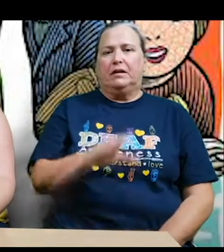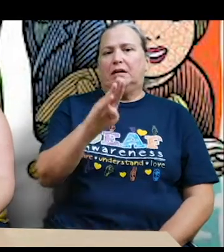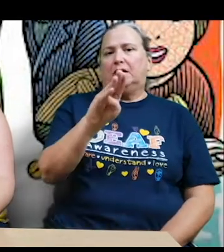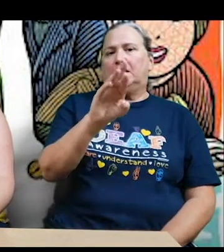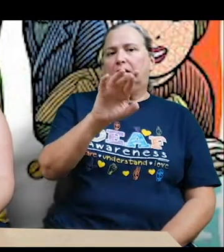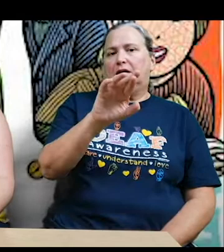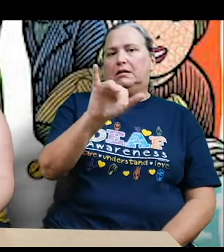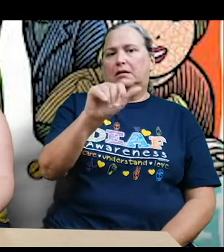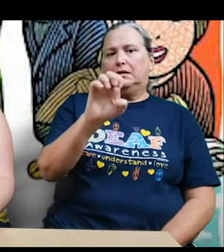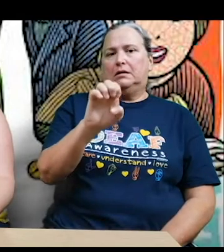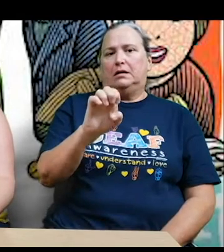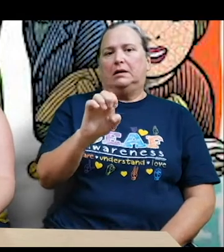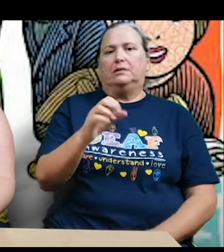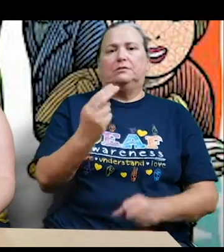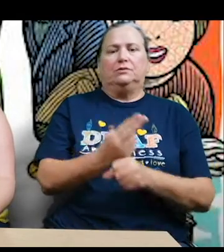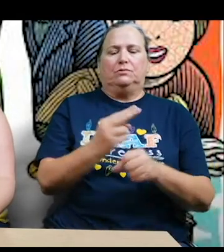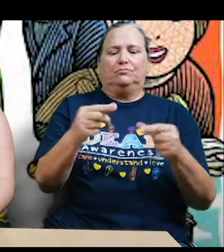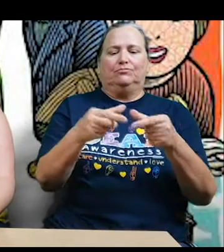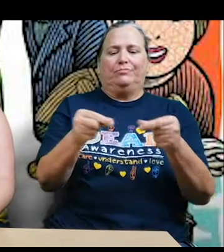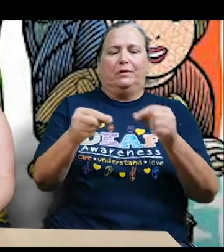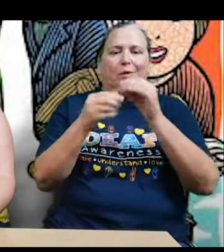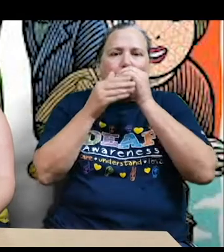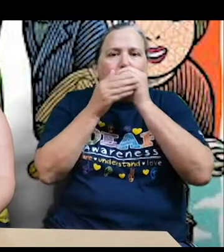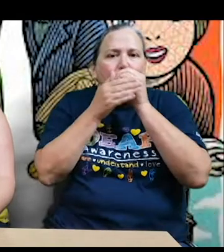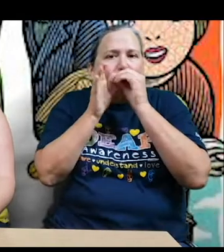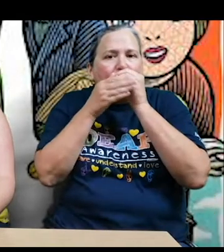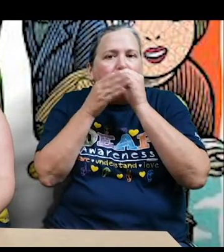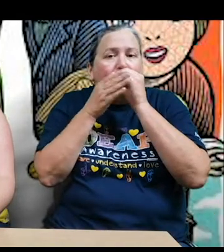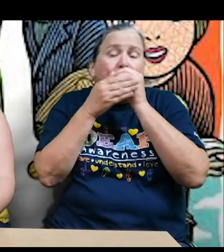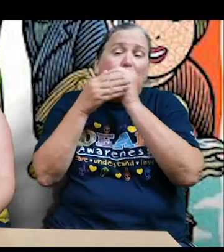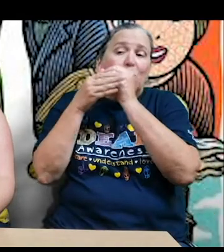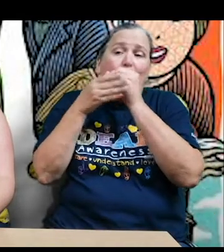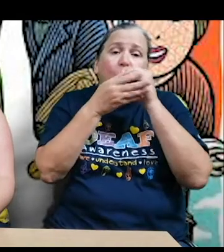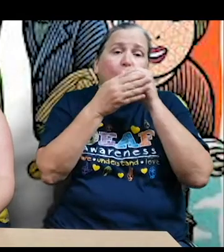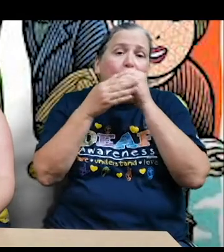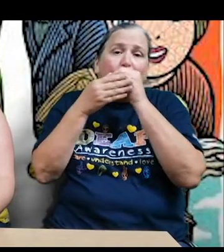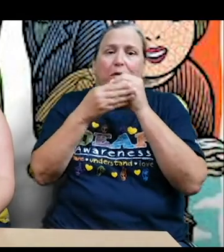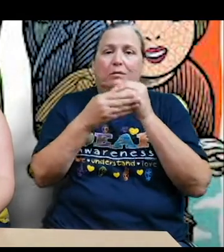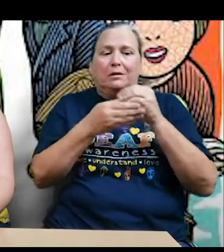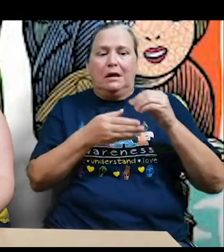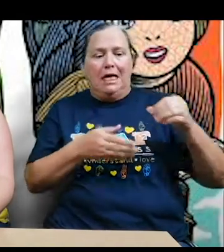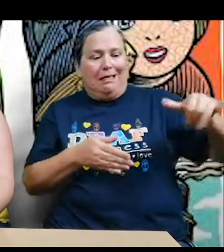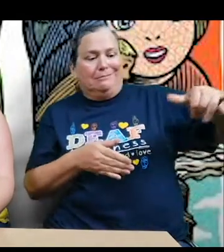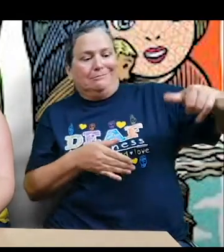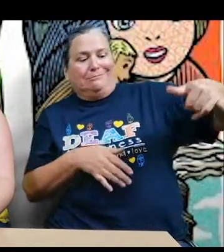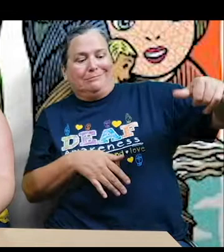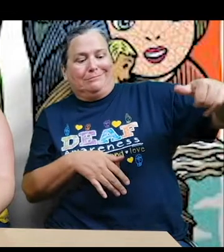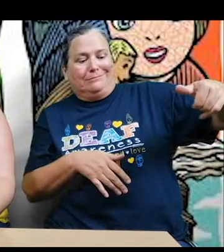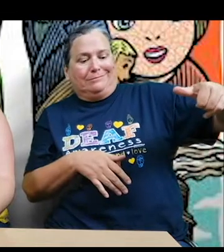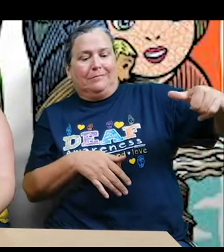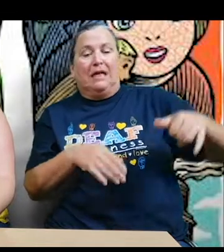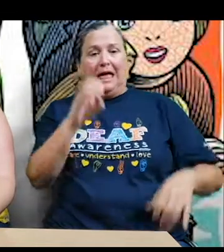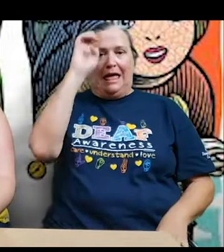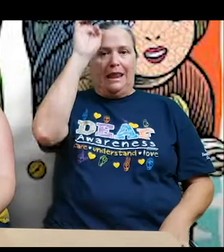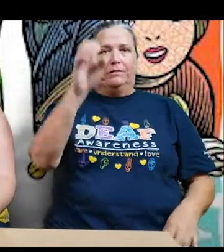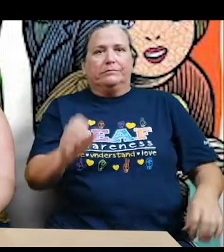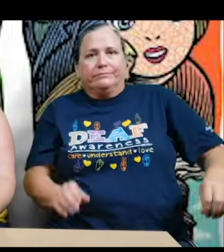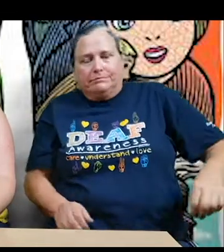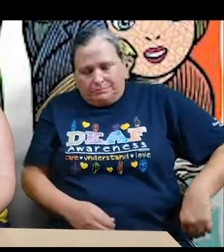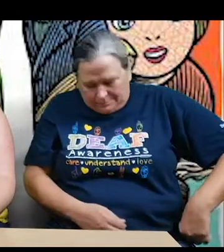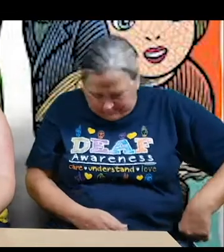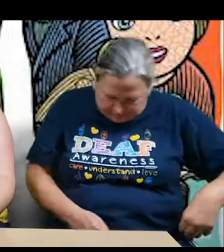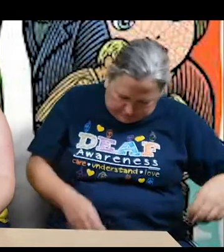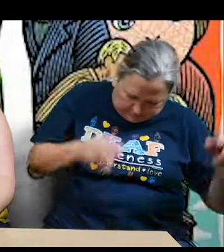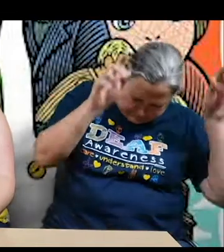his harmonica and moved Edward's strings, and Edward bowed and shuffled and swayed, and